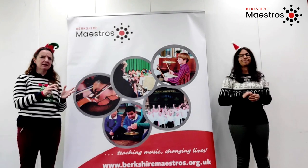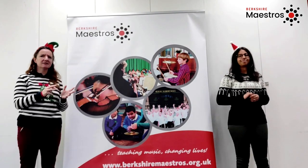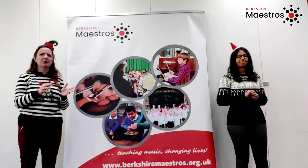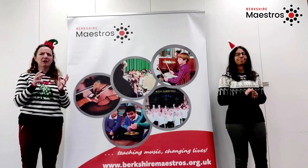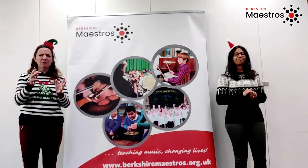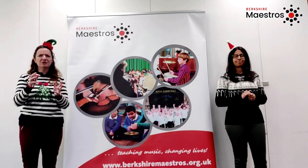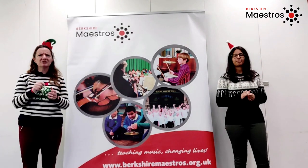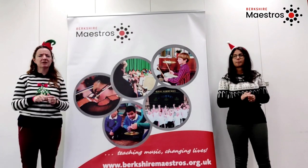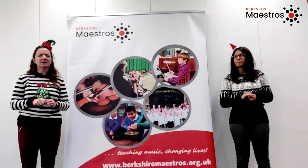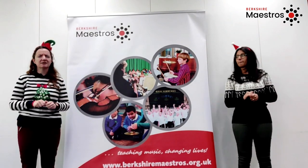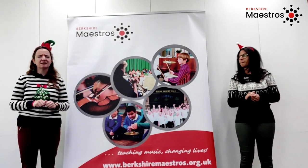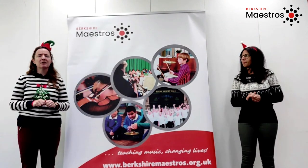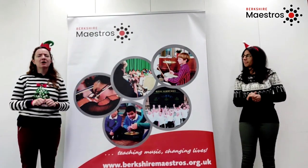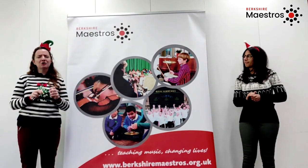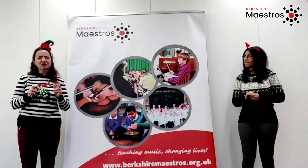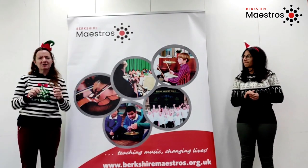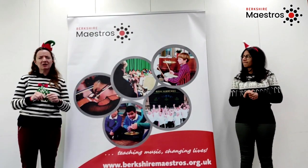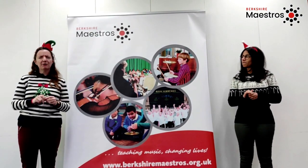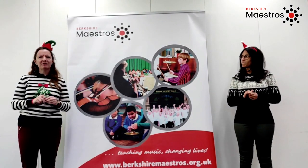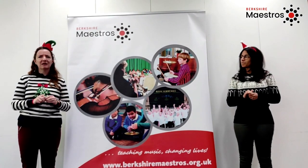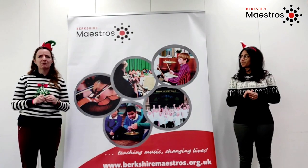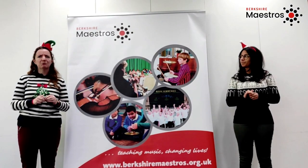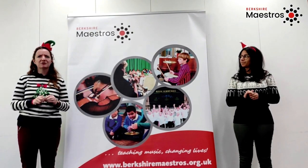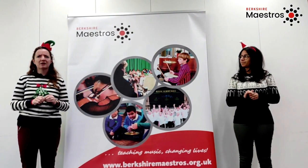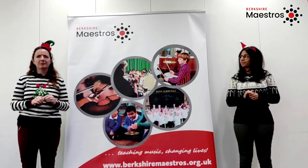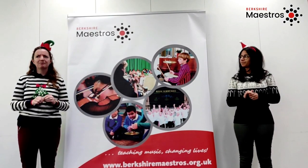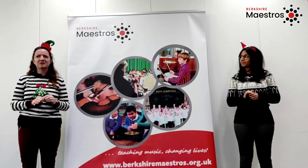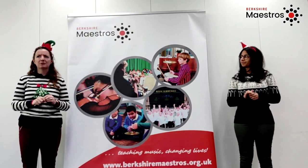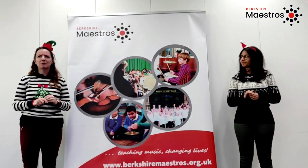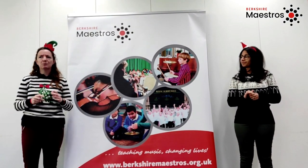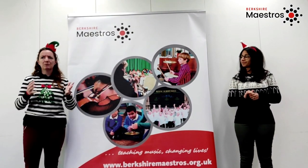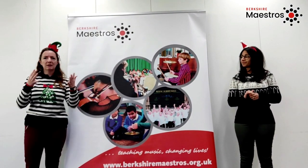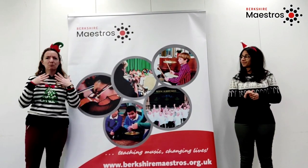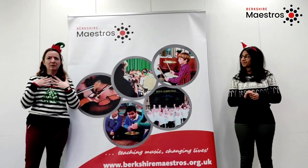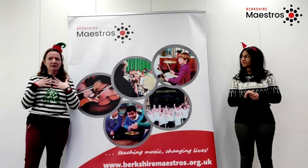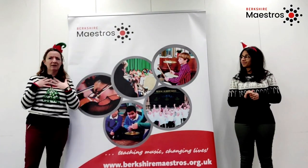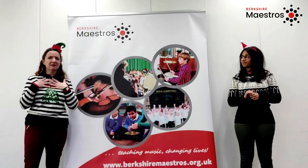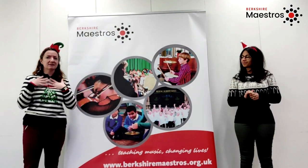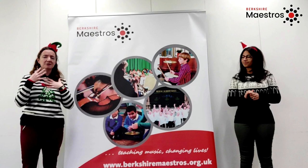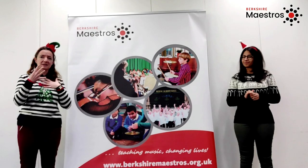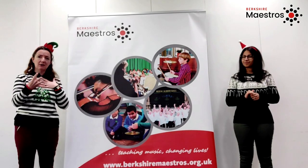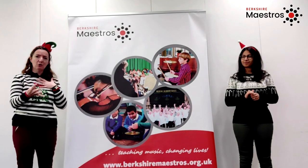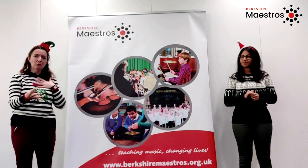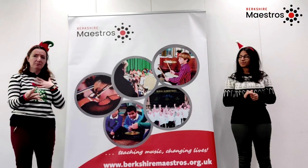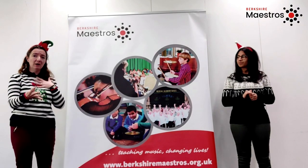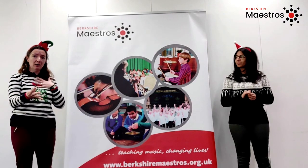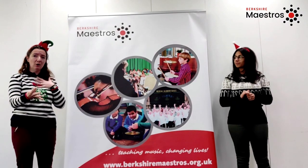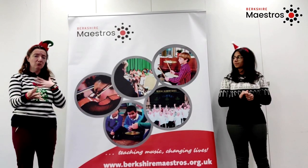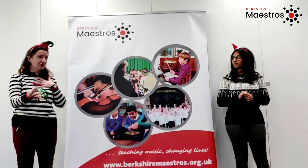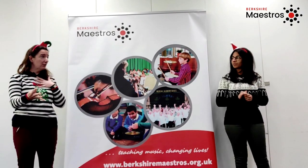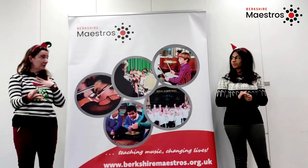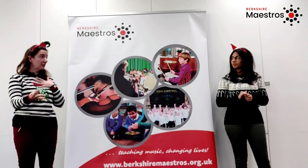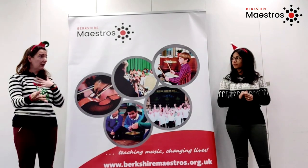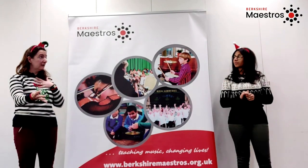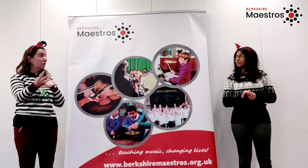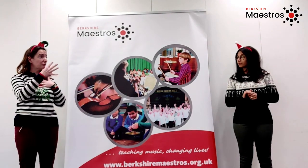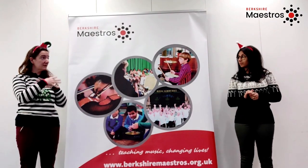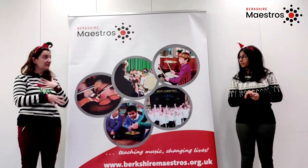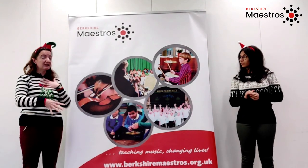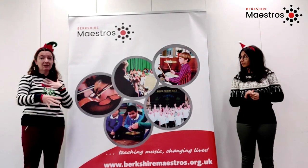last time, but I would just like us to just go over that one more time. So it went like this. I'll sing a whole chunk, and then we'll try singing that